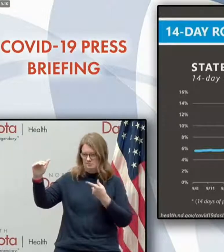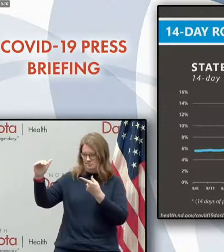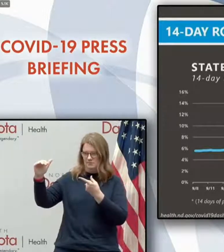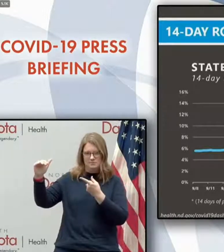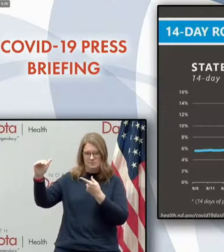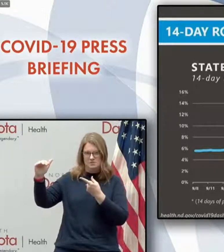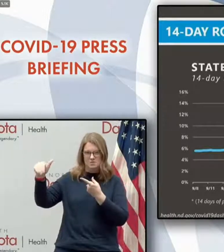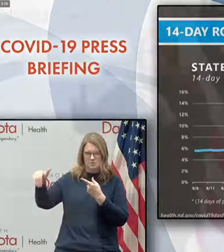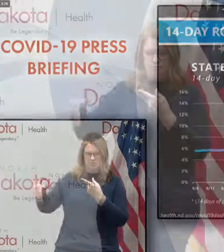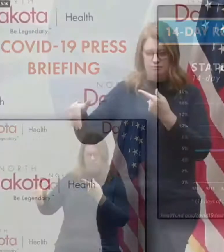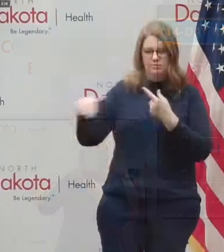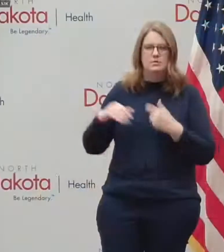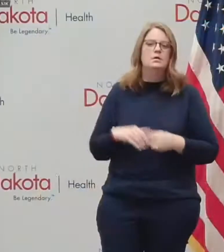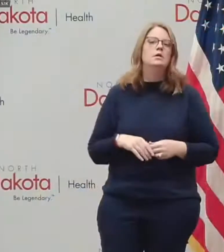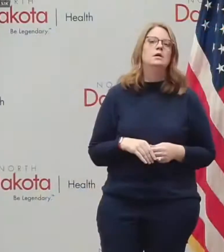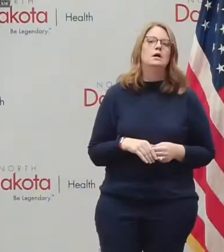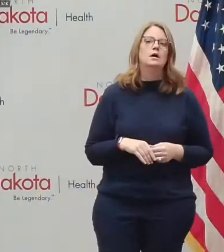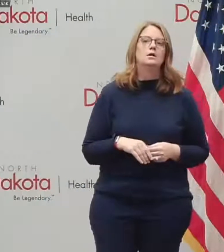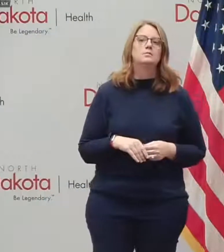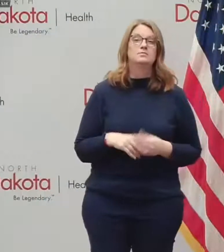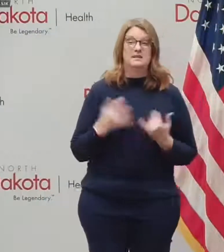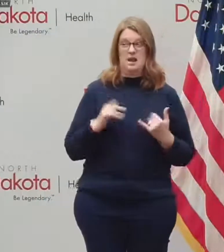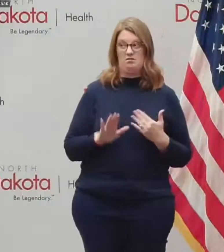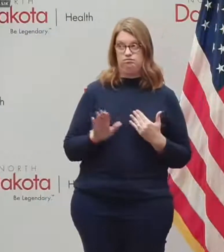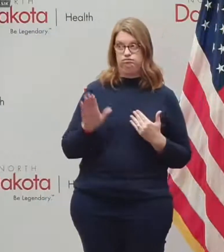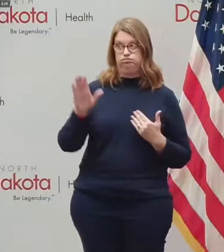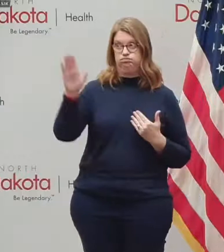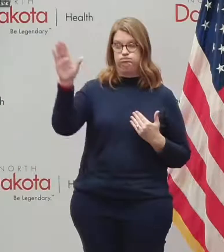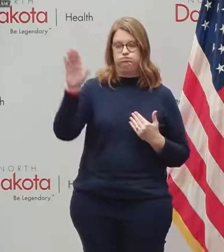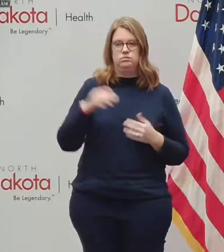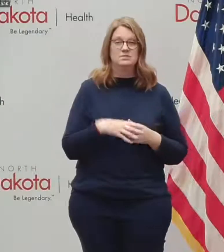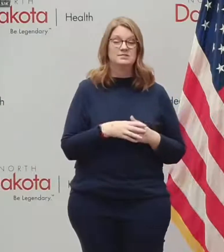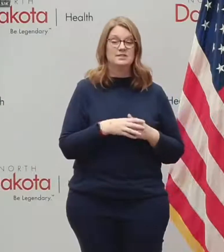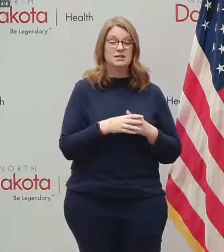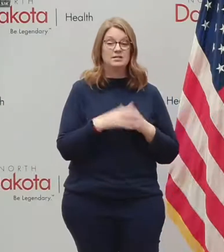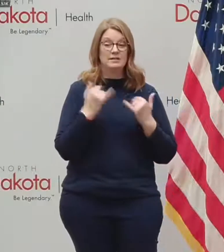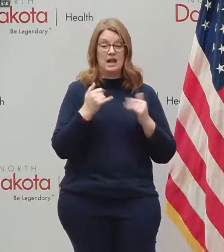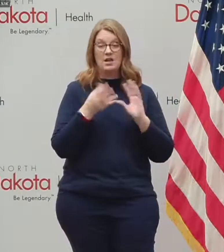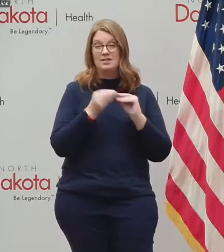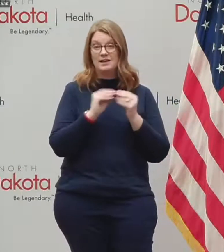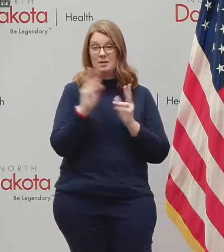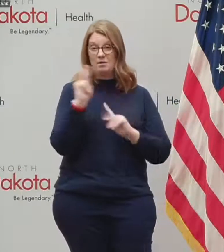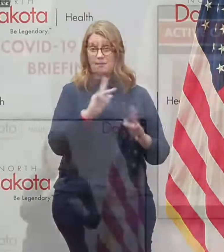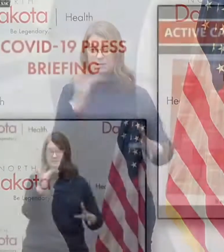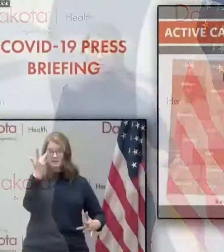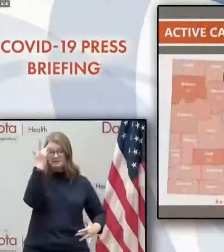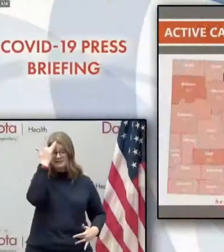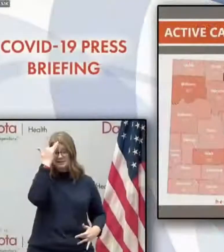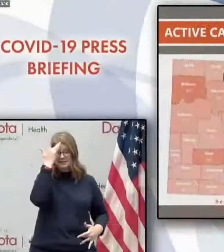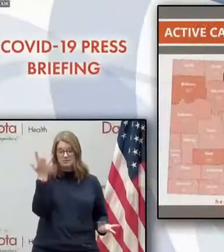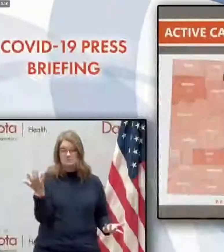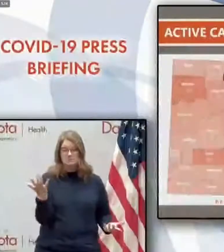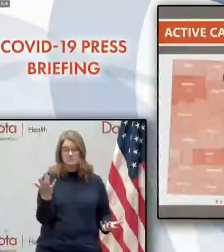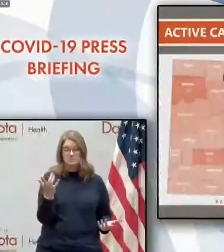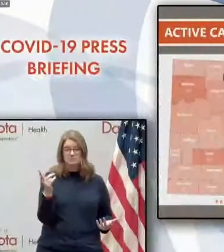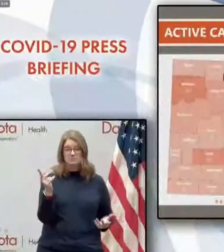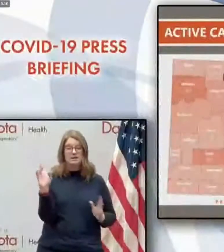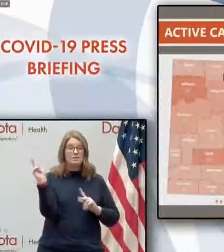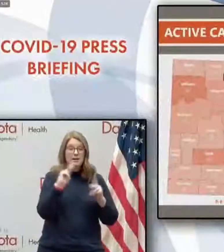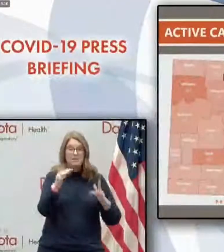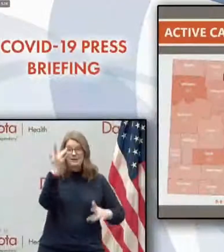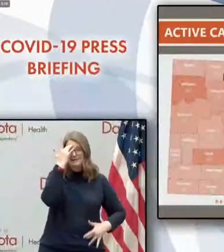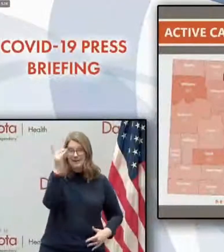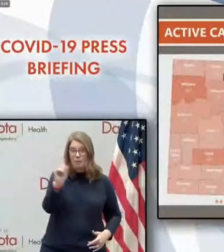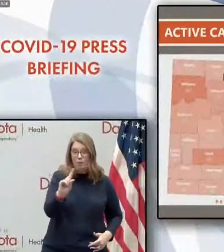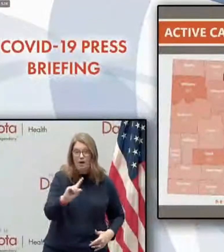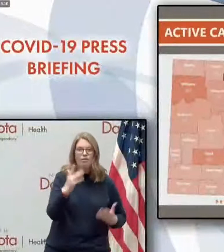going down. On the active cases, again, when we pull up this slide that shows where the active cases are around the state, the